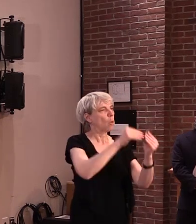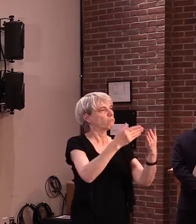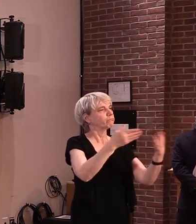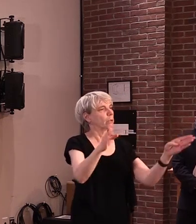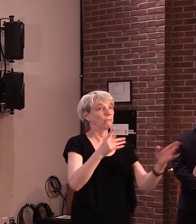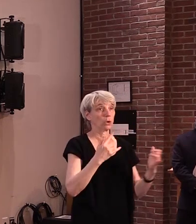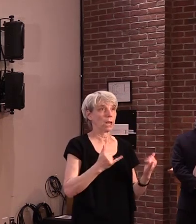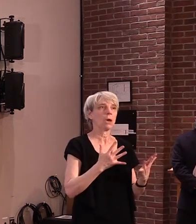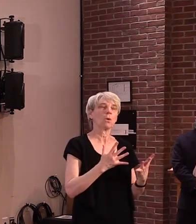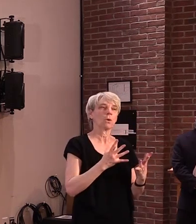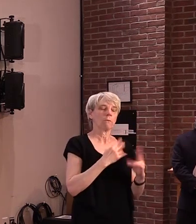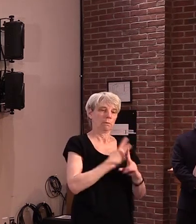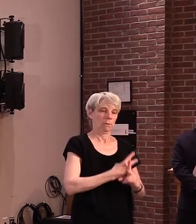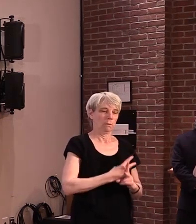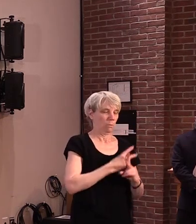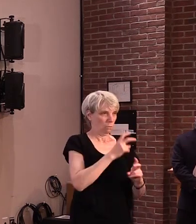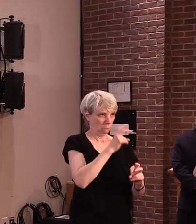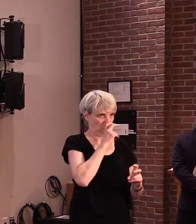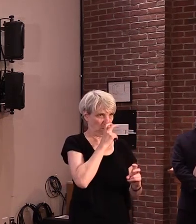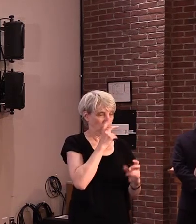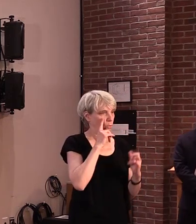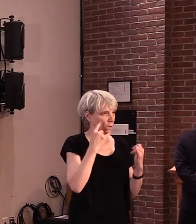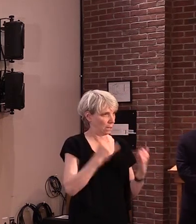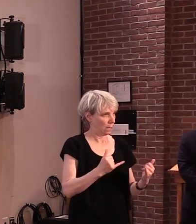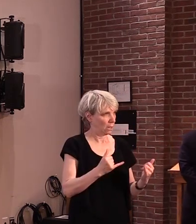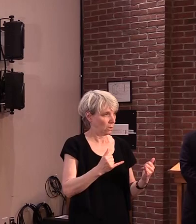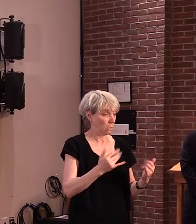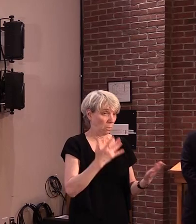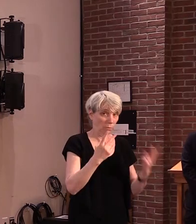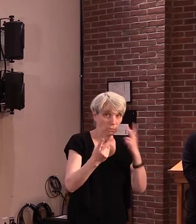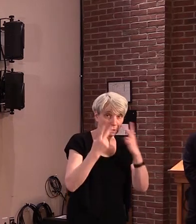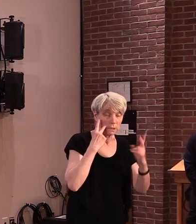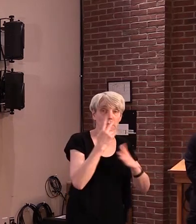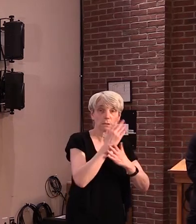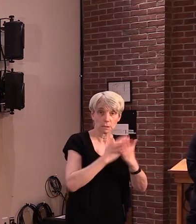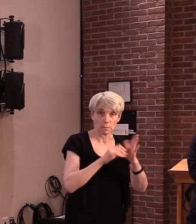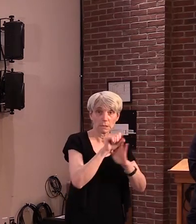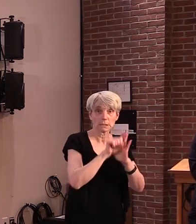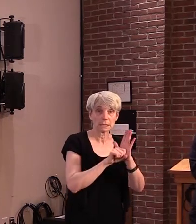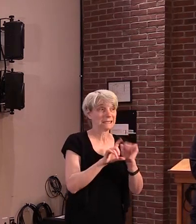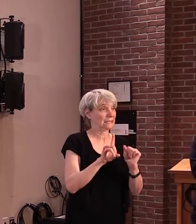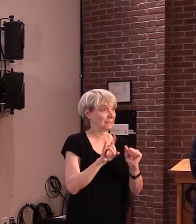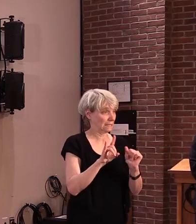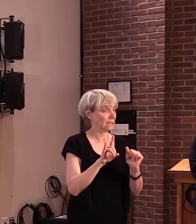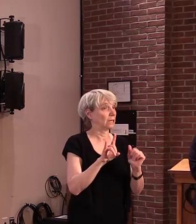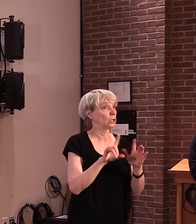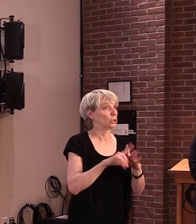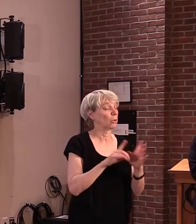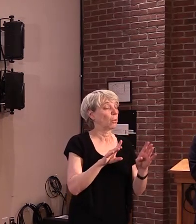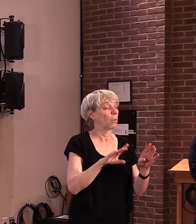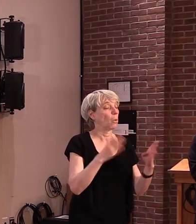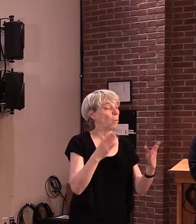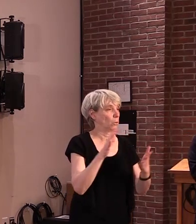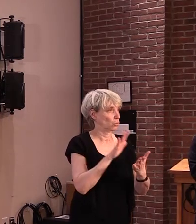with time. Even though some states, you may have observed, already began to do some things with their